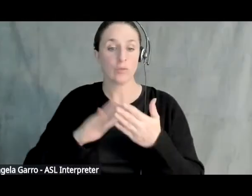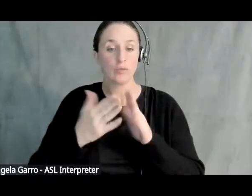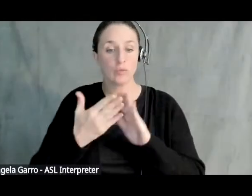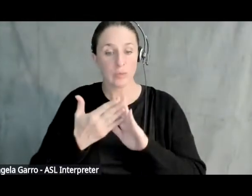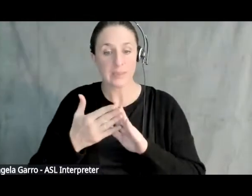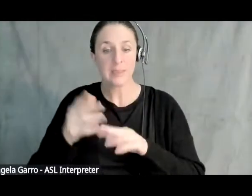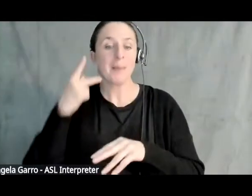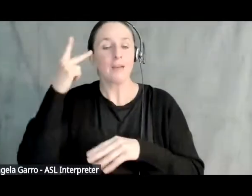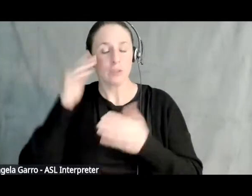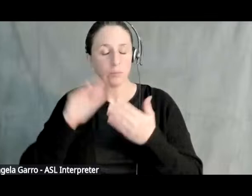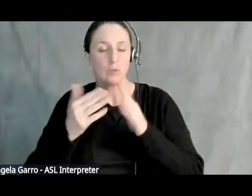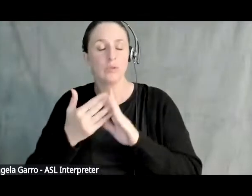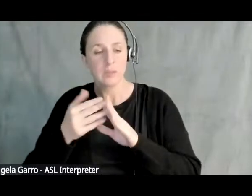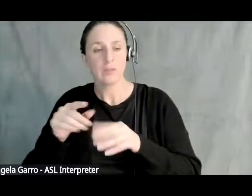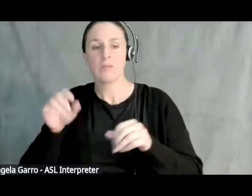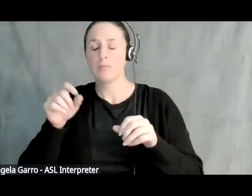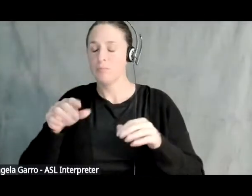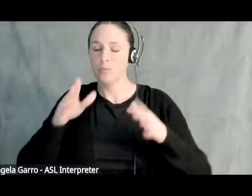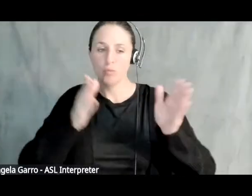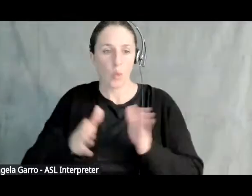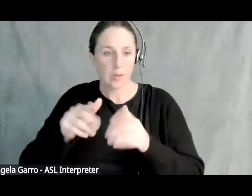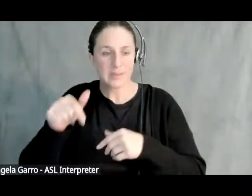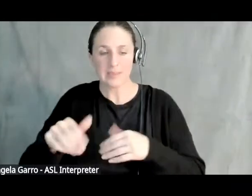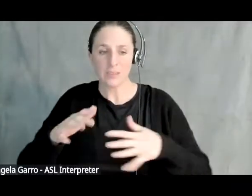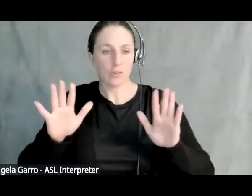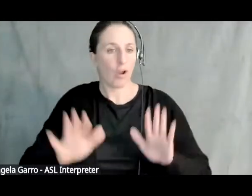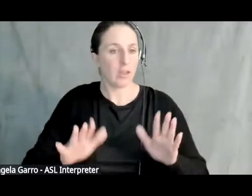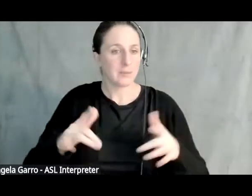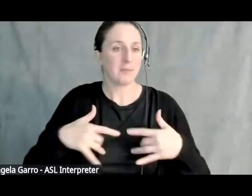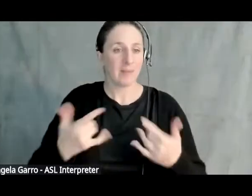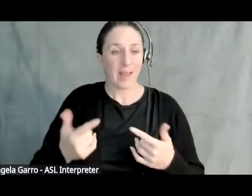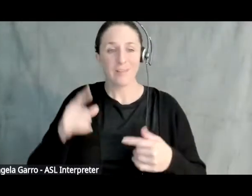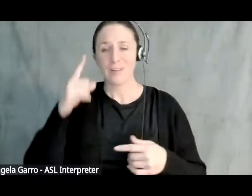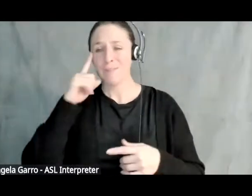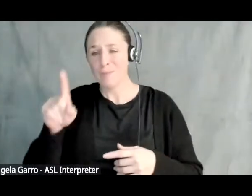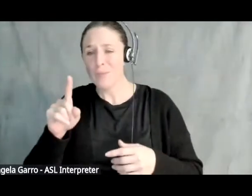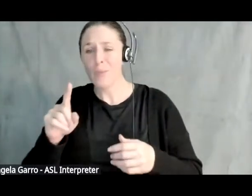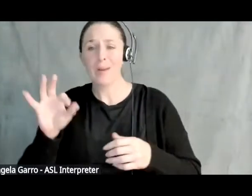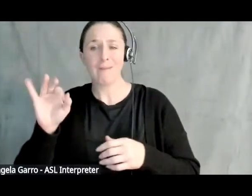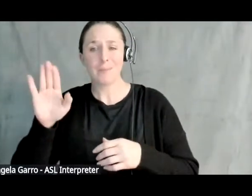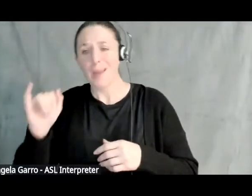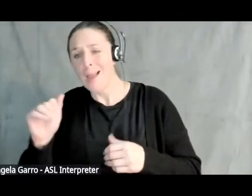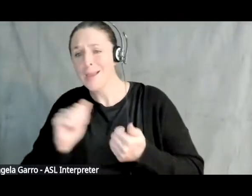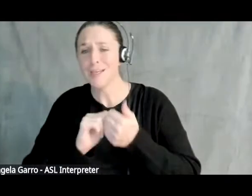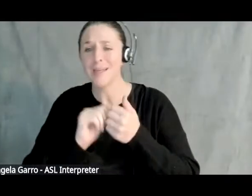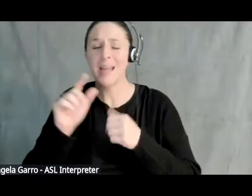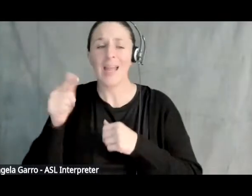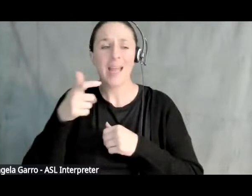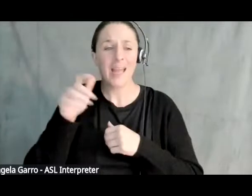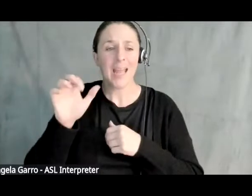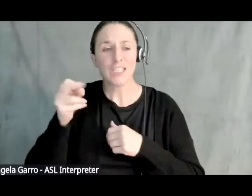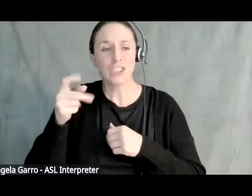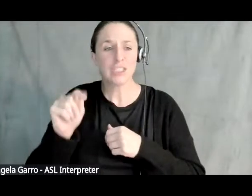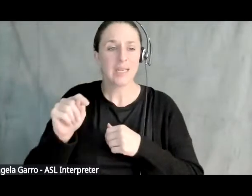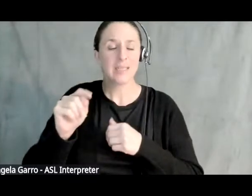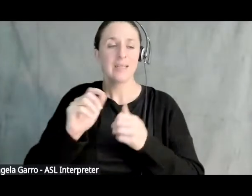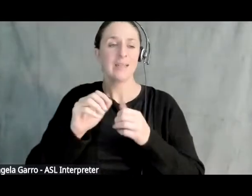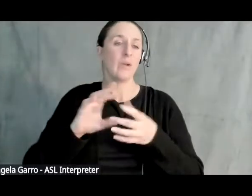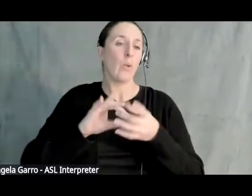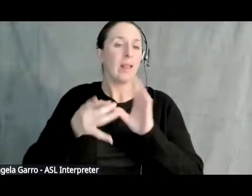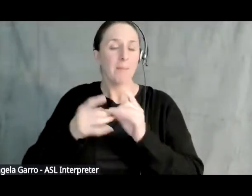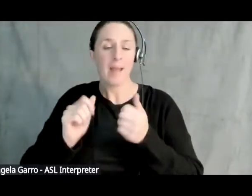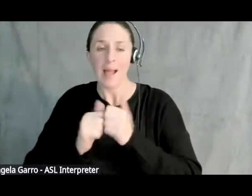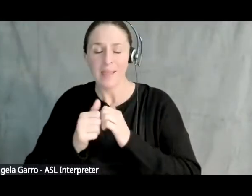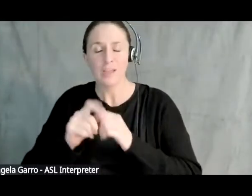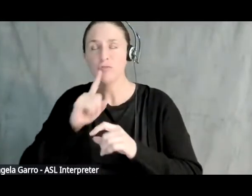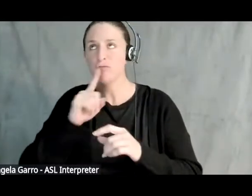included presenters who were Olympic athletes and FBI agents. And it was just an incredible opportunity to speak